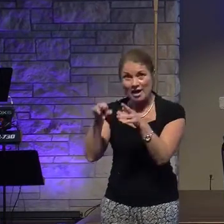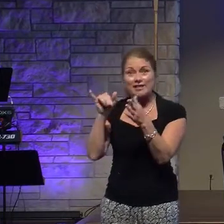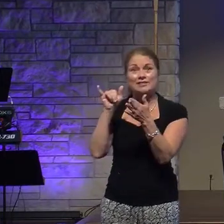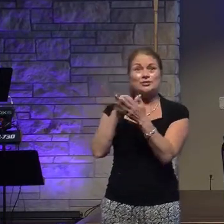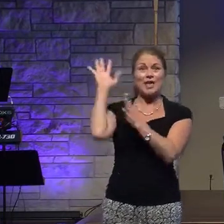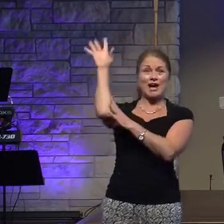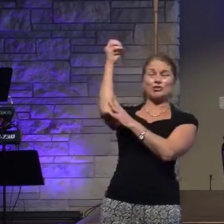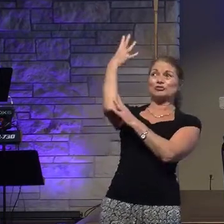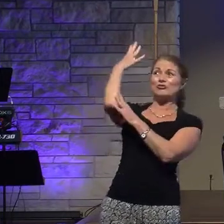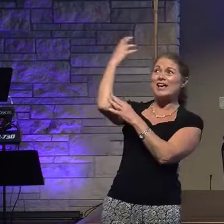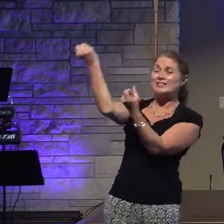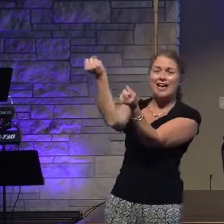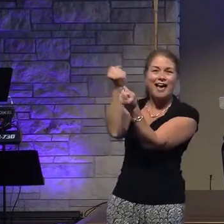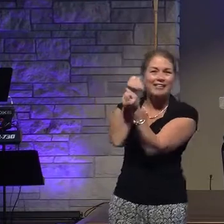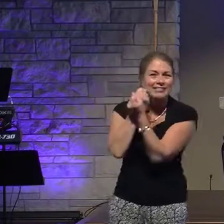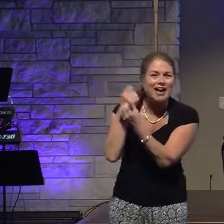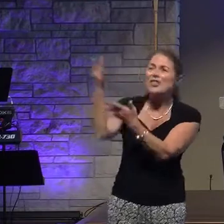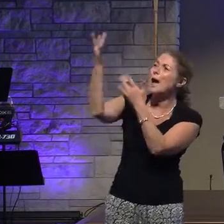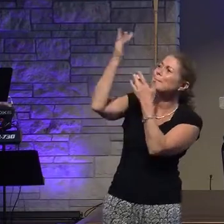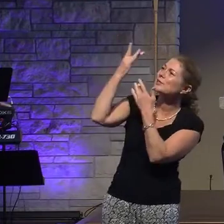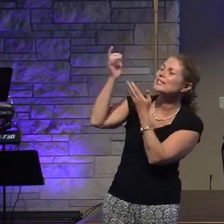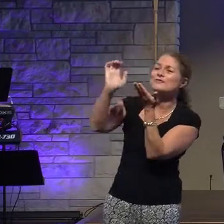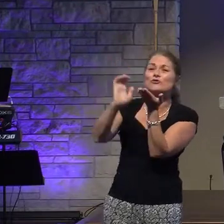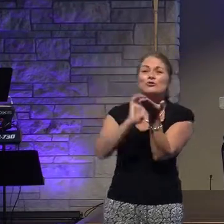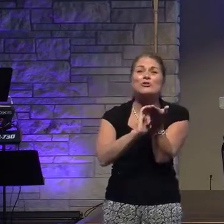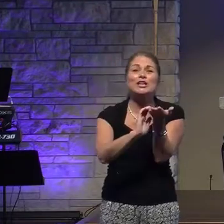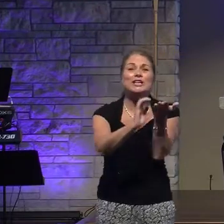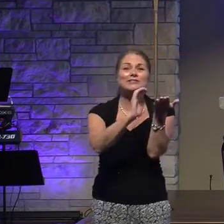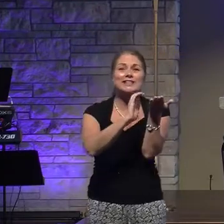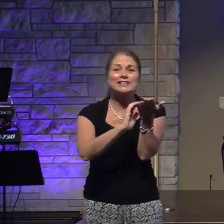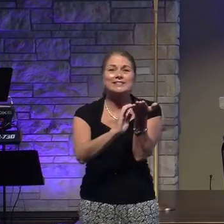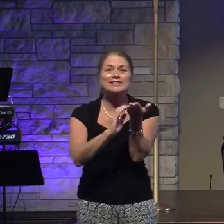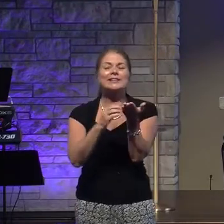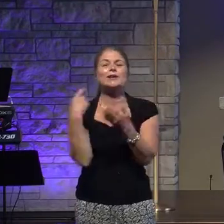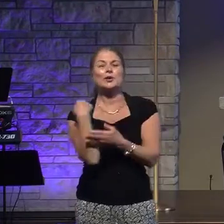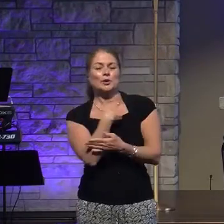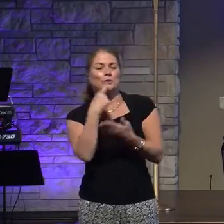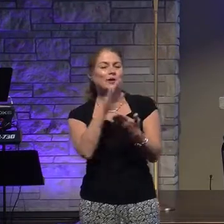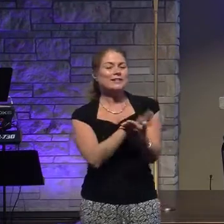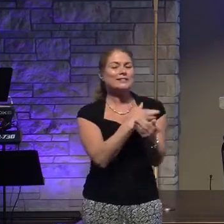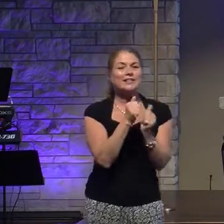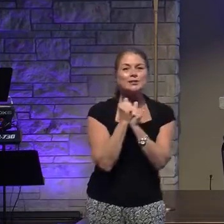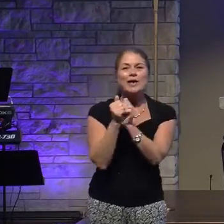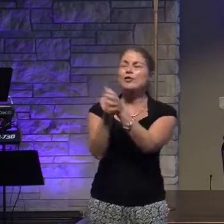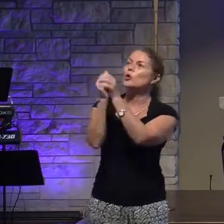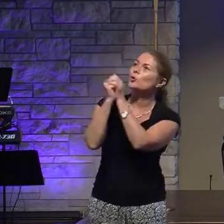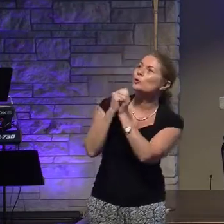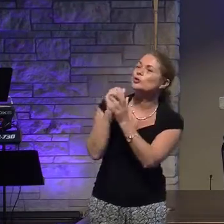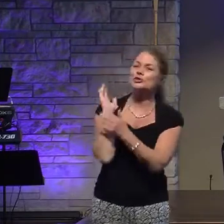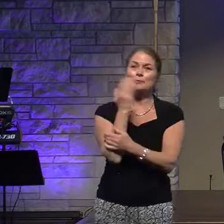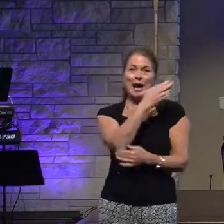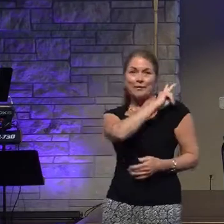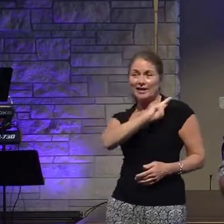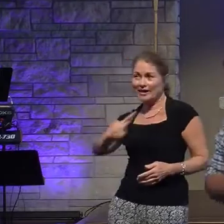in response to that love, to that mercy, to that forgiveness, let's sing together. Let's worship our King.